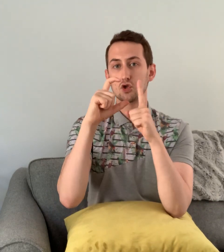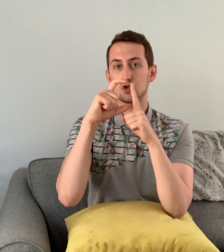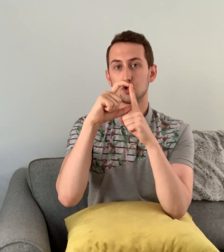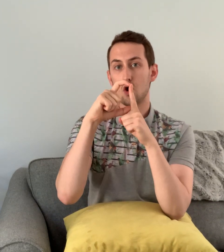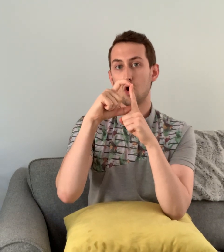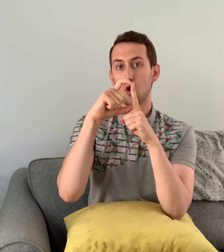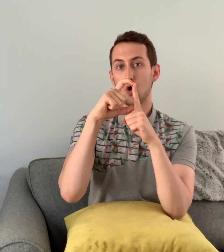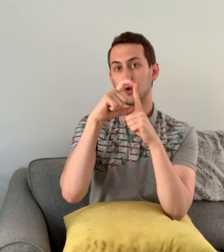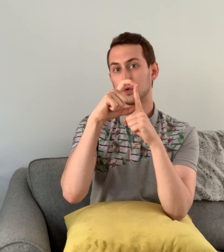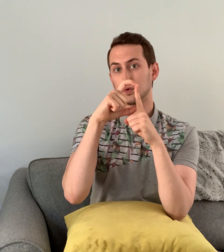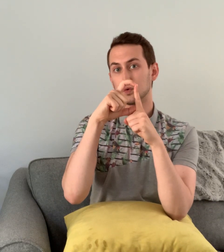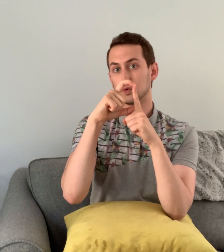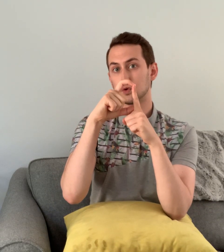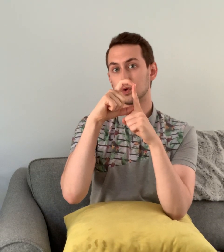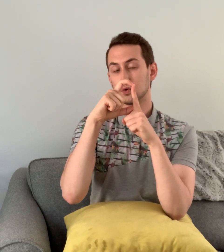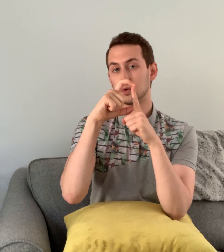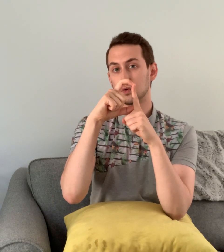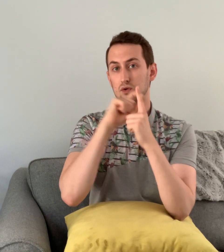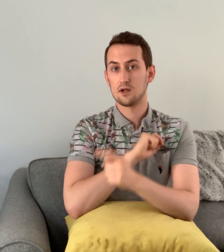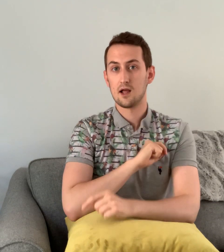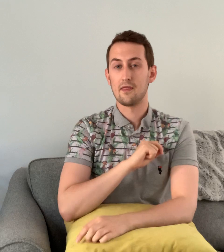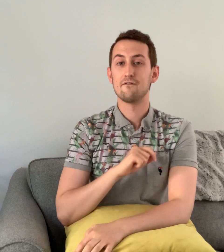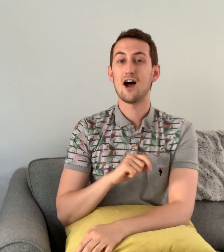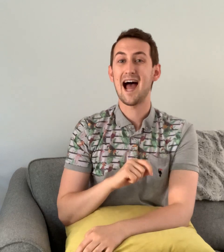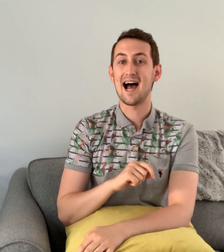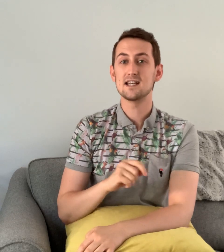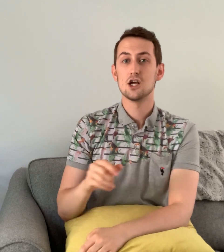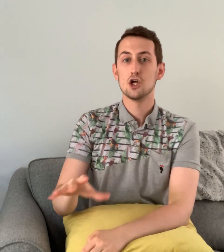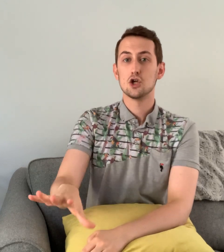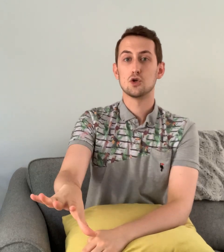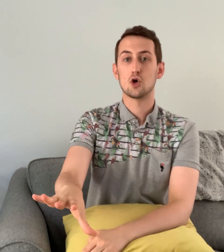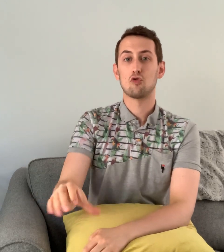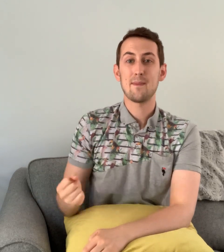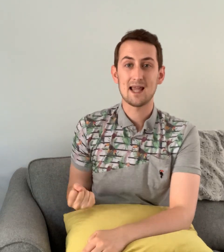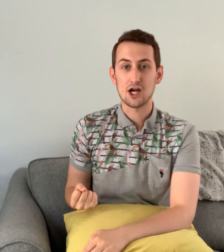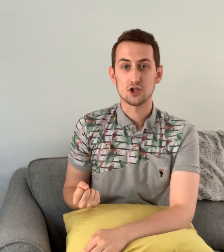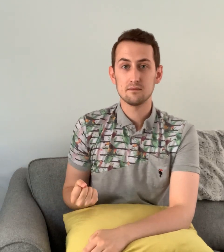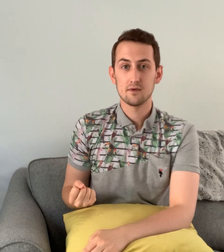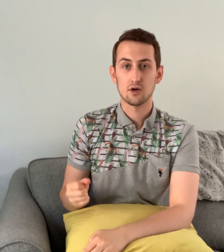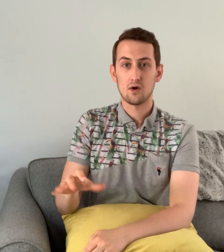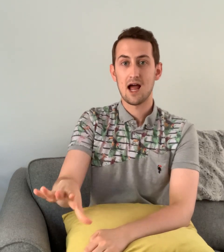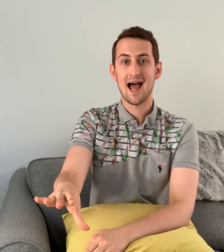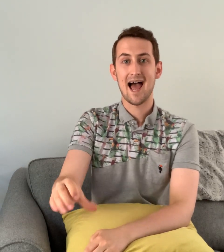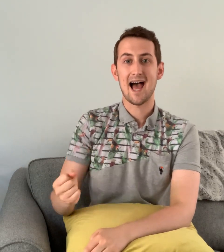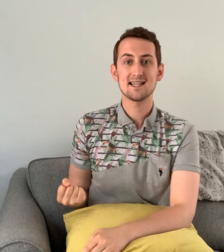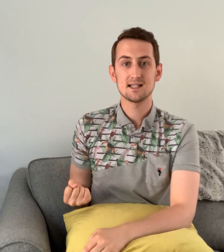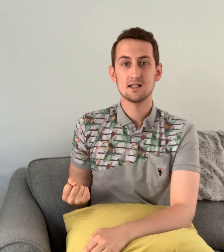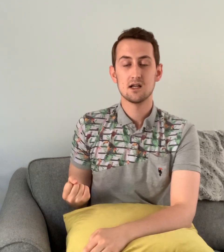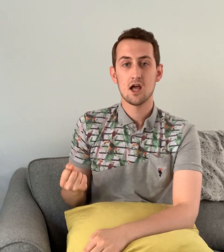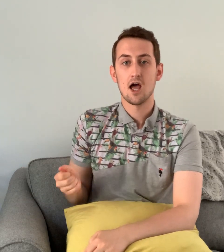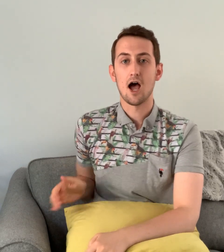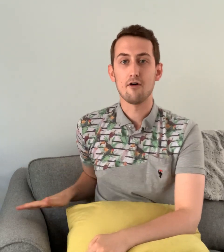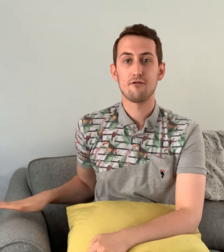old mcdonald then for had you do a grabbing action had a